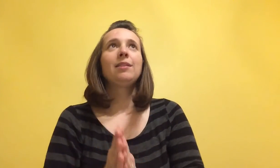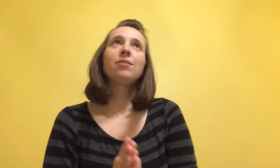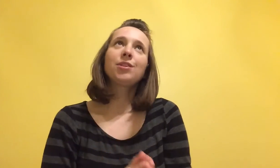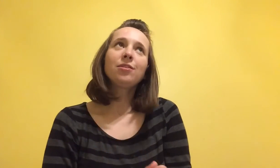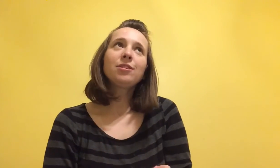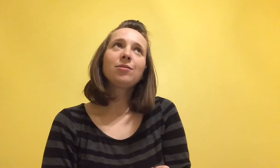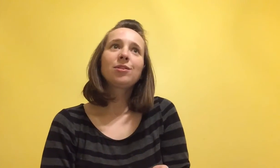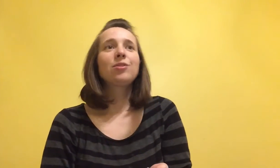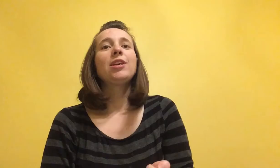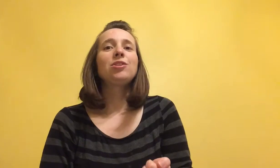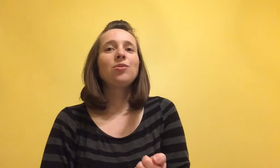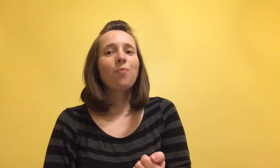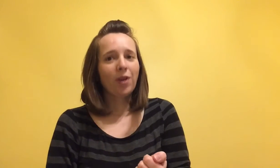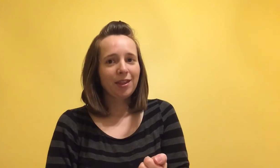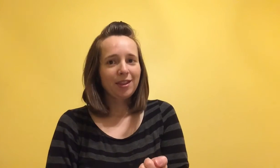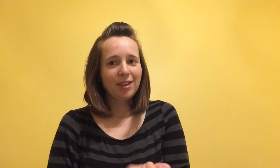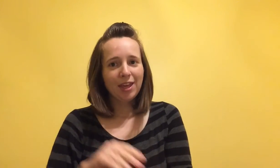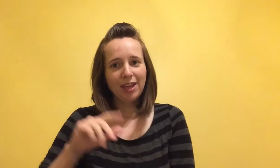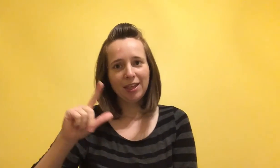There's also association with